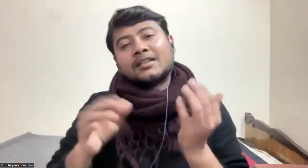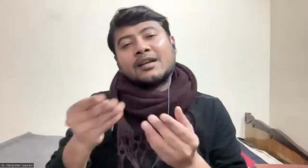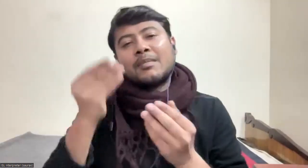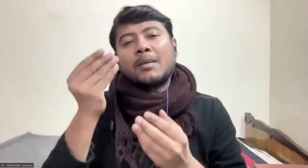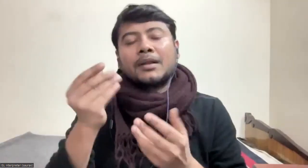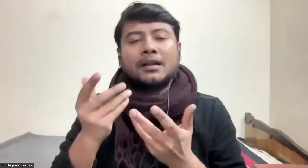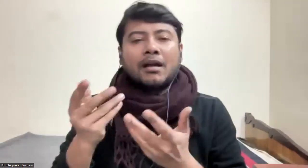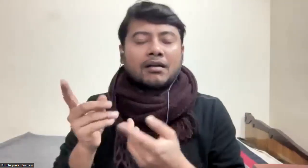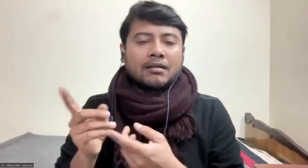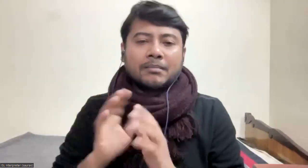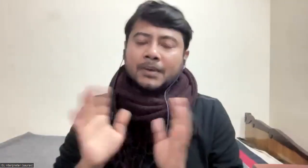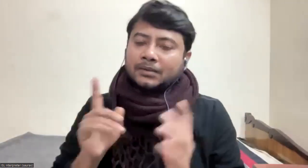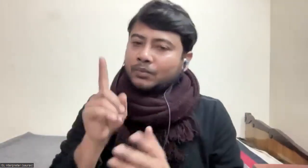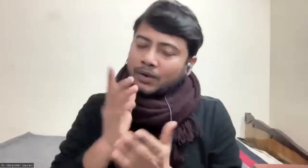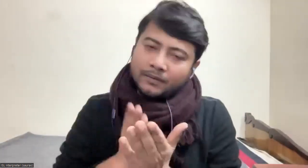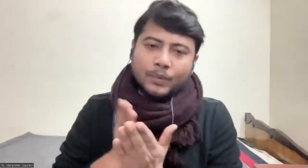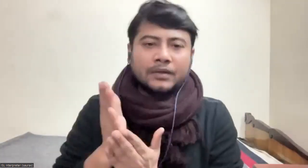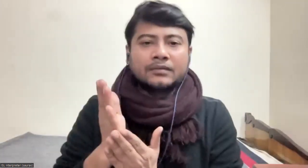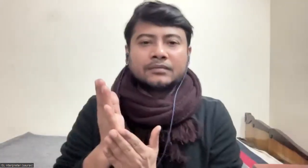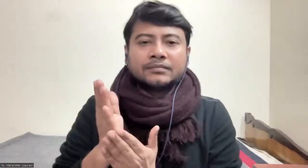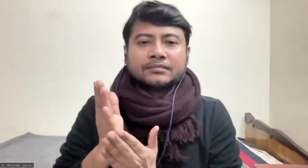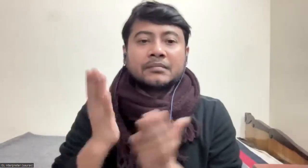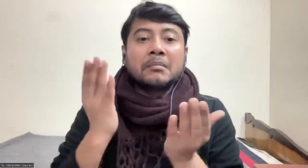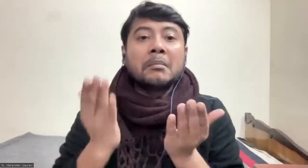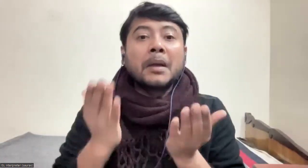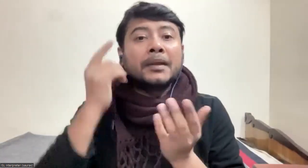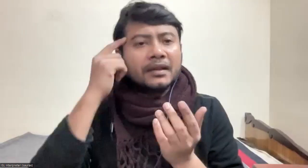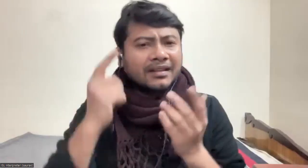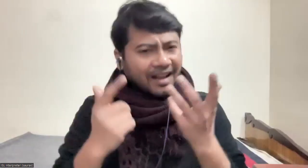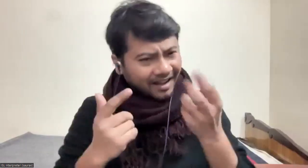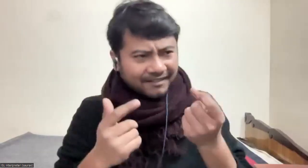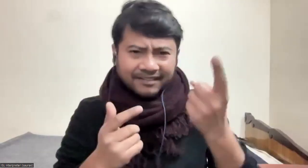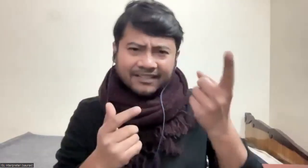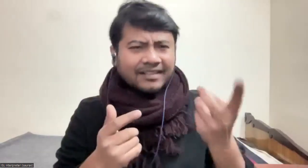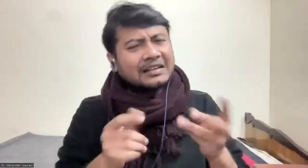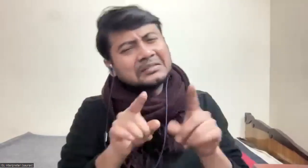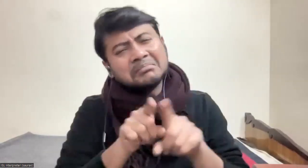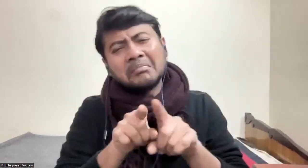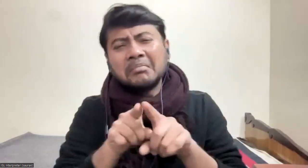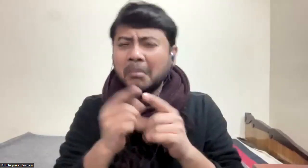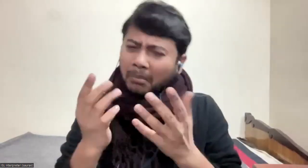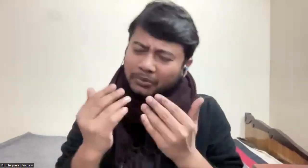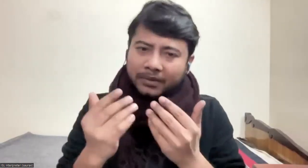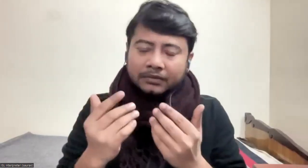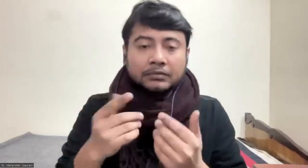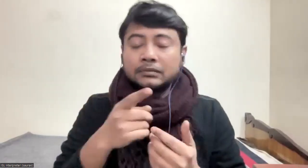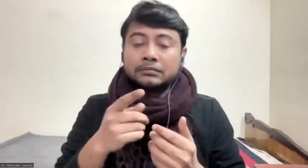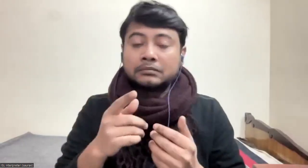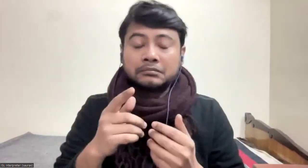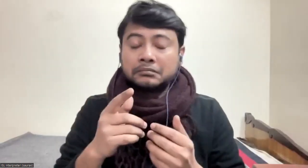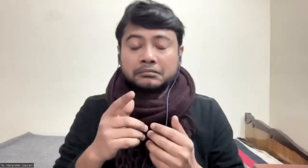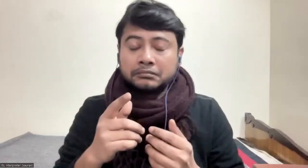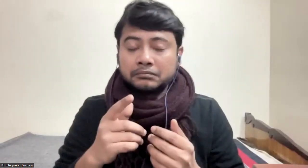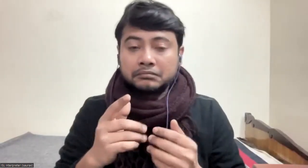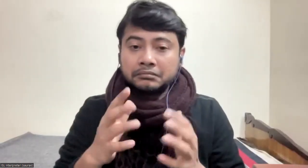Mantra. And if you think other things are at the same level, then it becomes a very, very serious